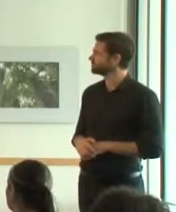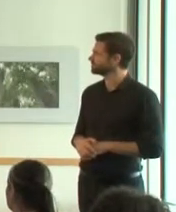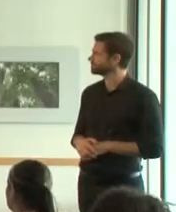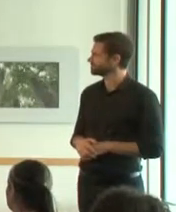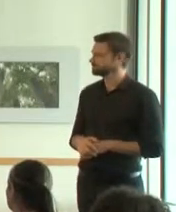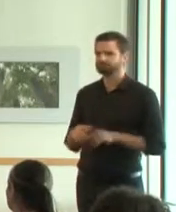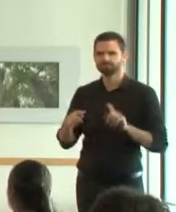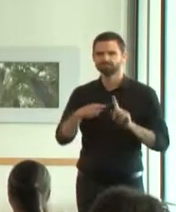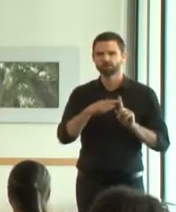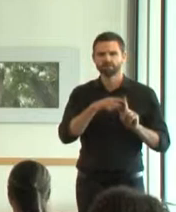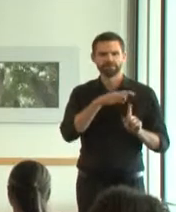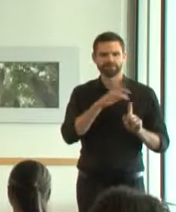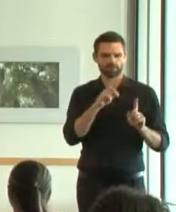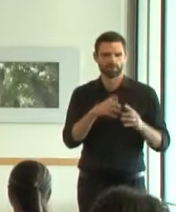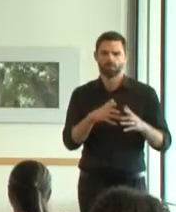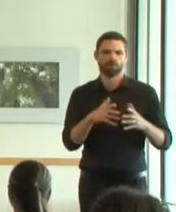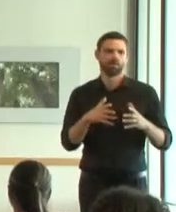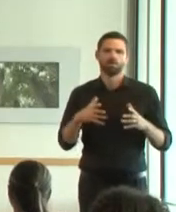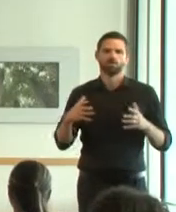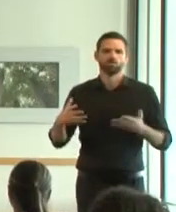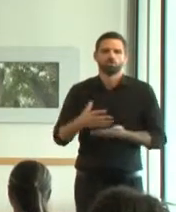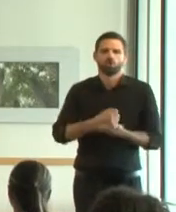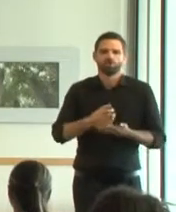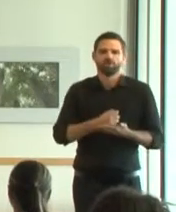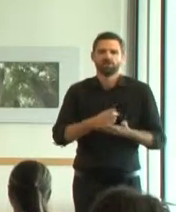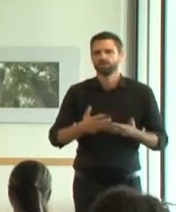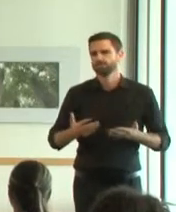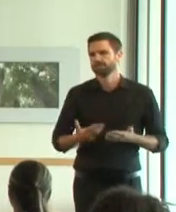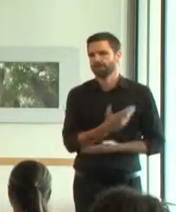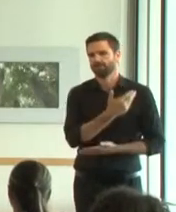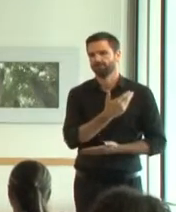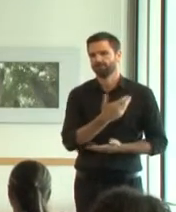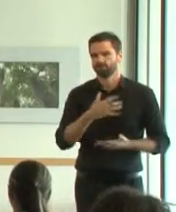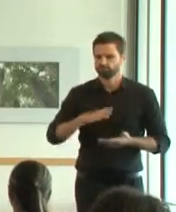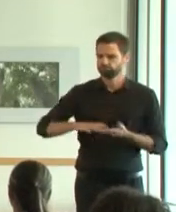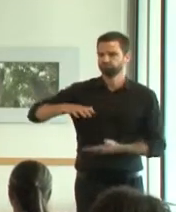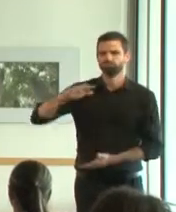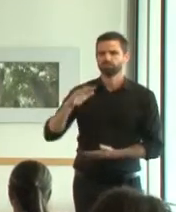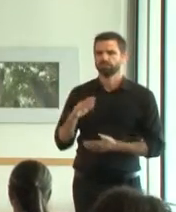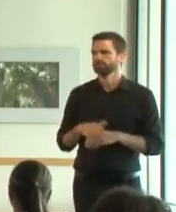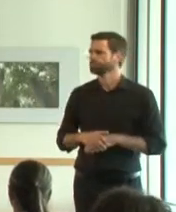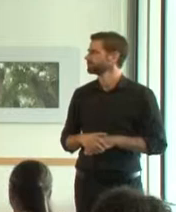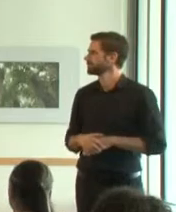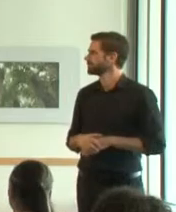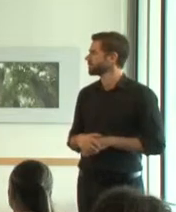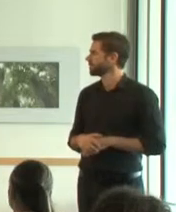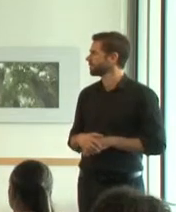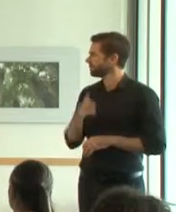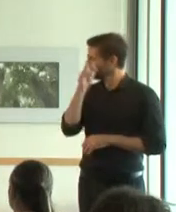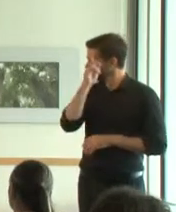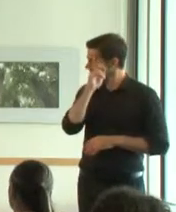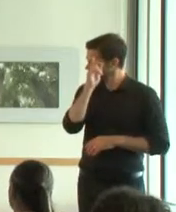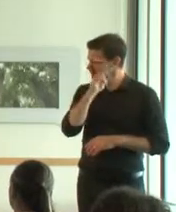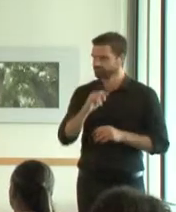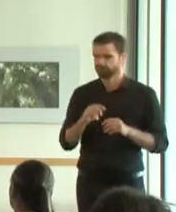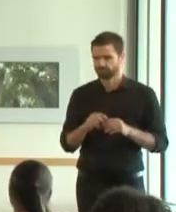storage savings. It's a very, very stable file format to be able to do preservation actions on. It's backed by a big ISO standard. And